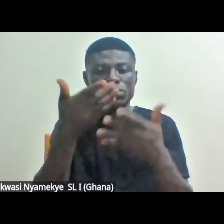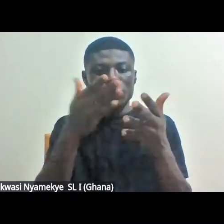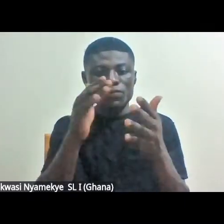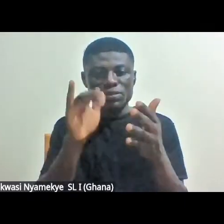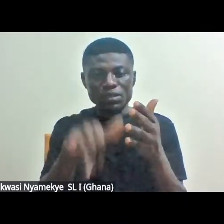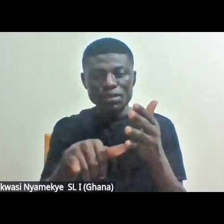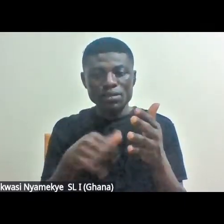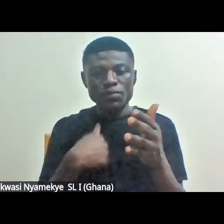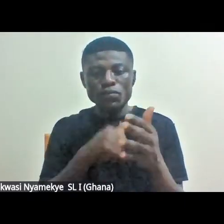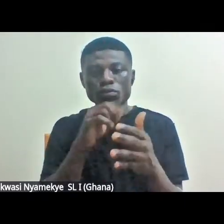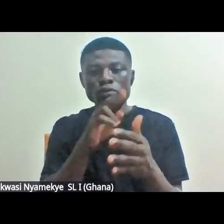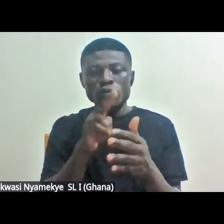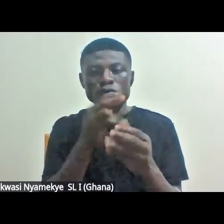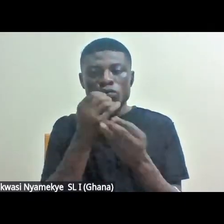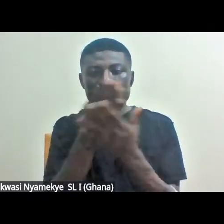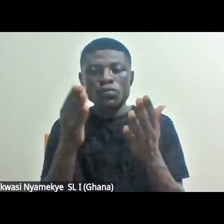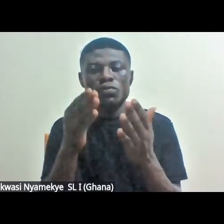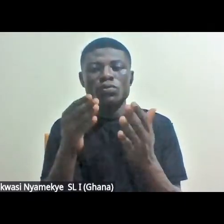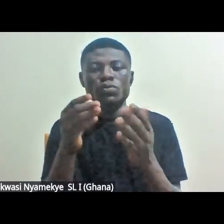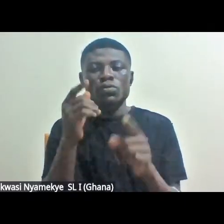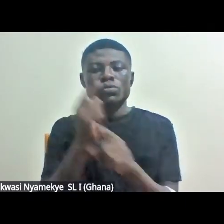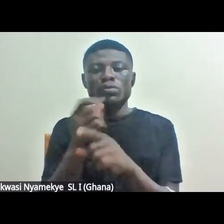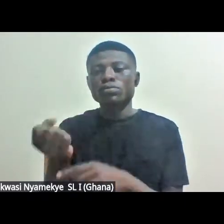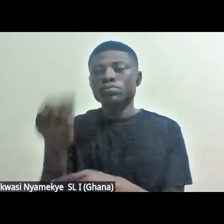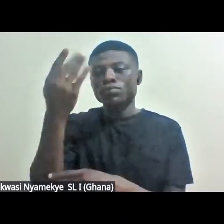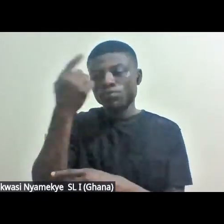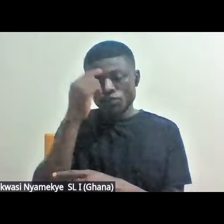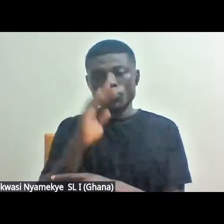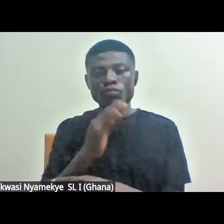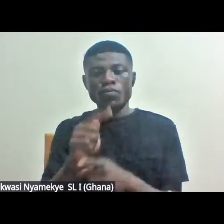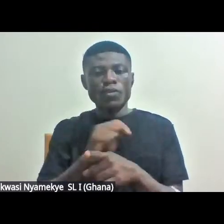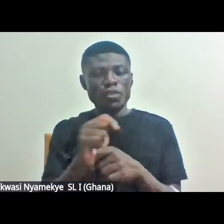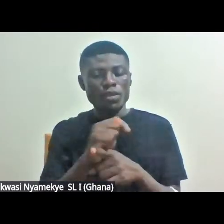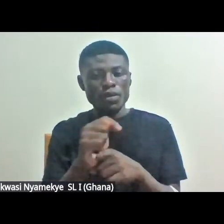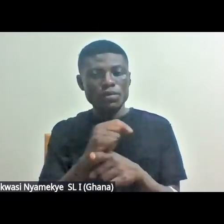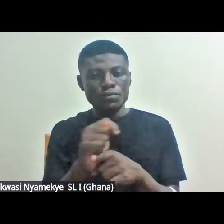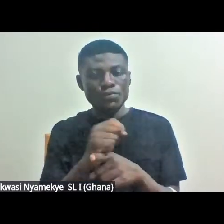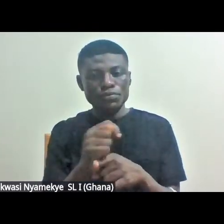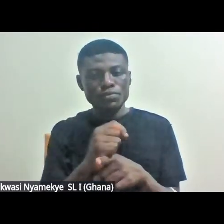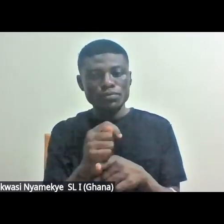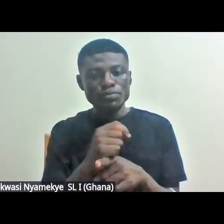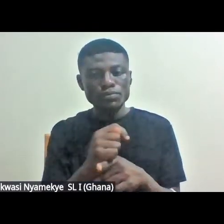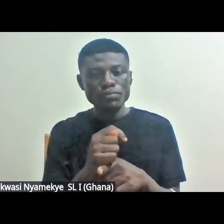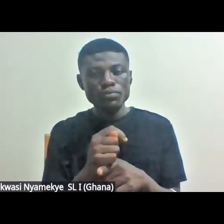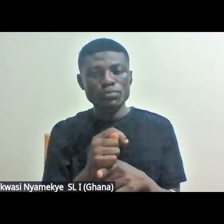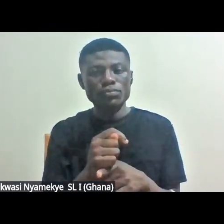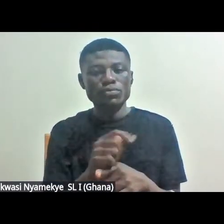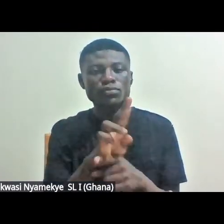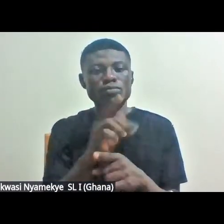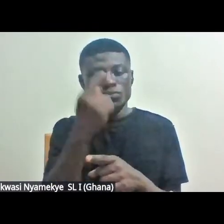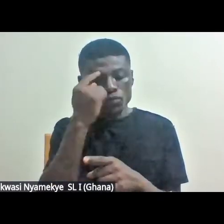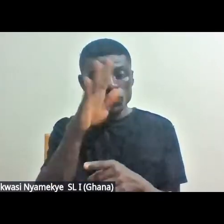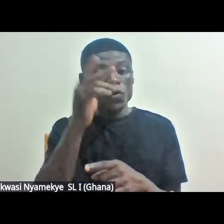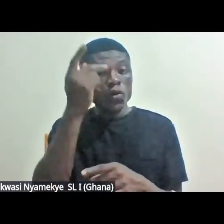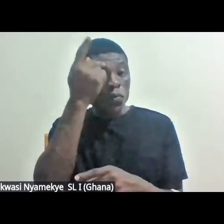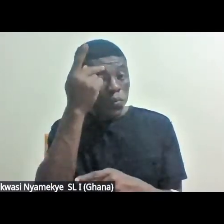don't use information that gets uploaded for our training. It is used for your purpose and